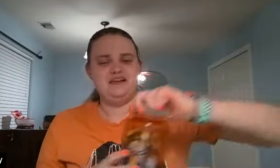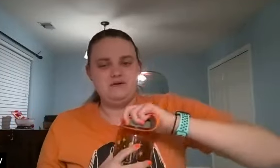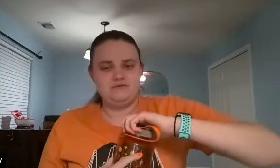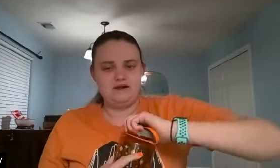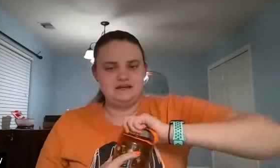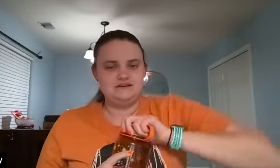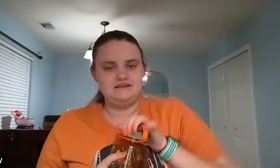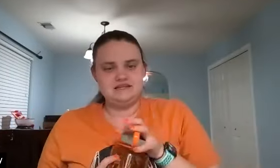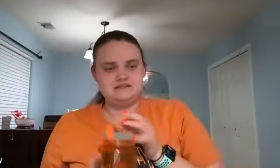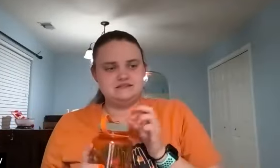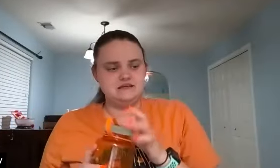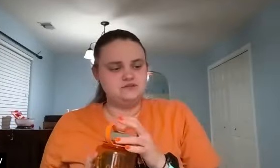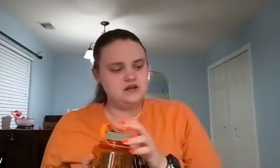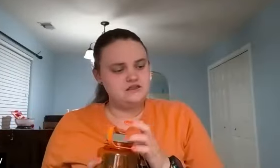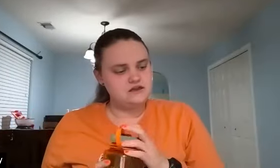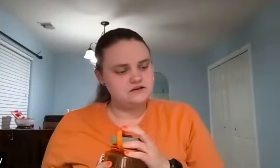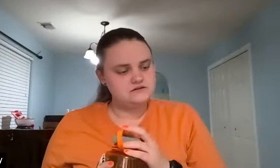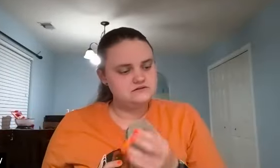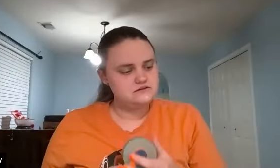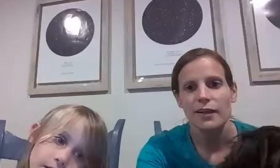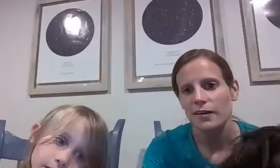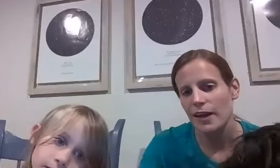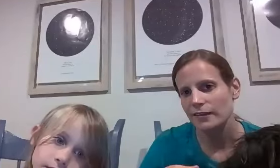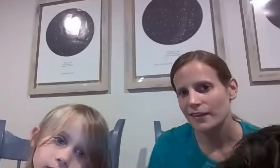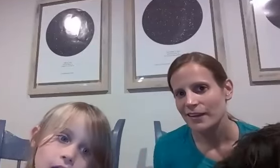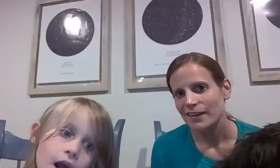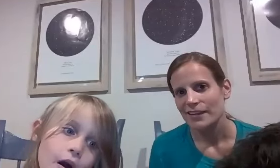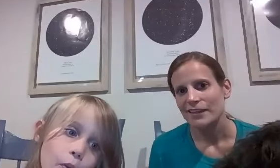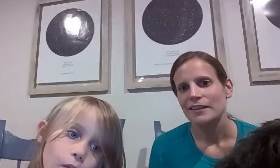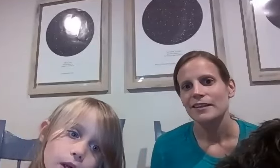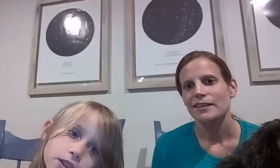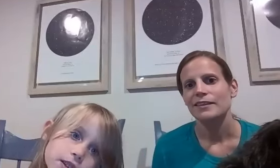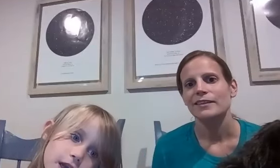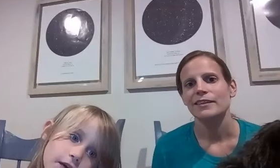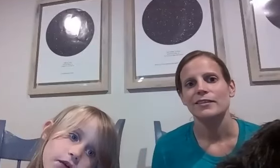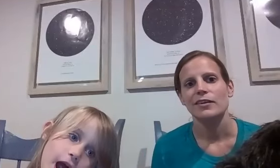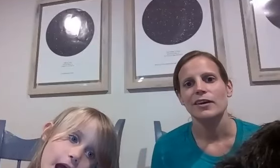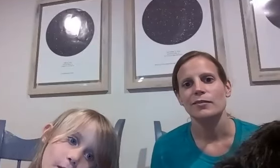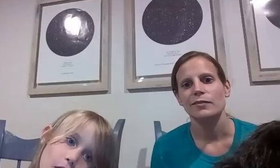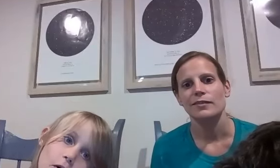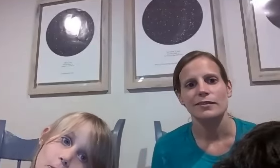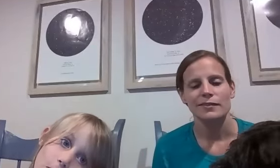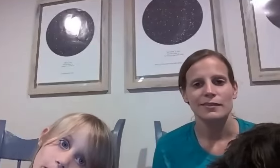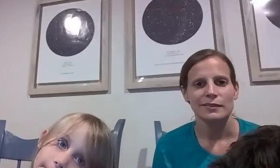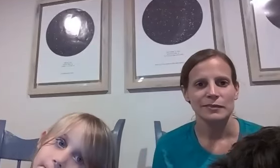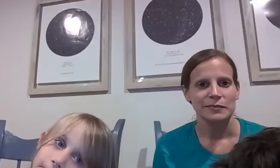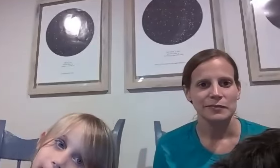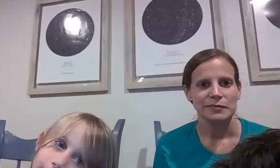All righty. Let's see. I'm trying to think. Here, ask. What's the sign for owl?